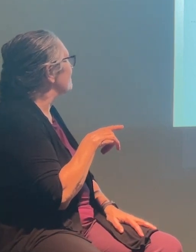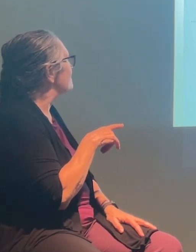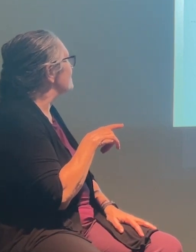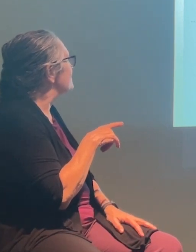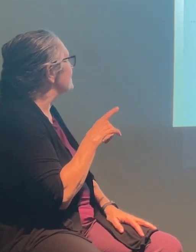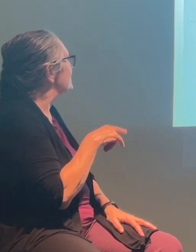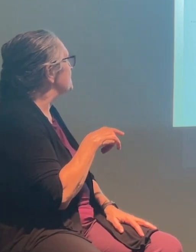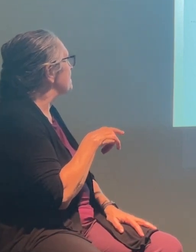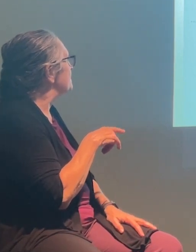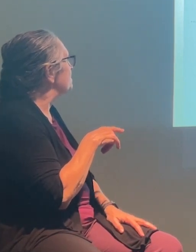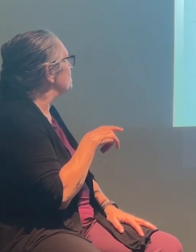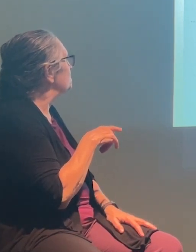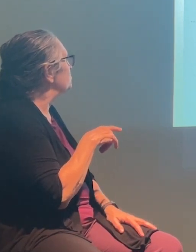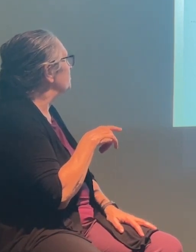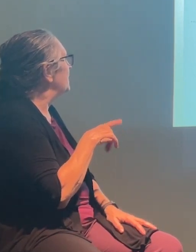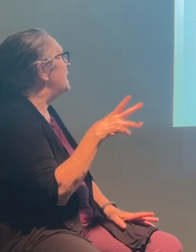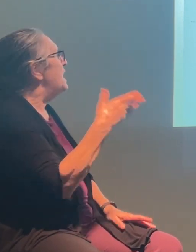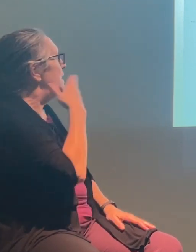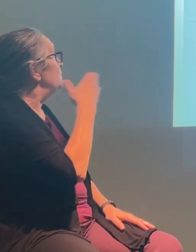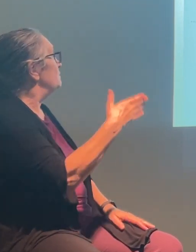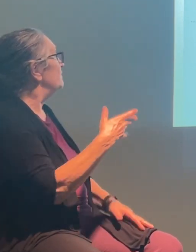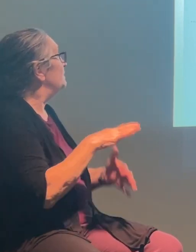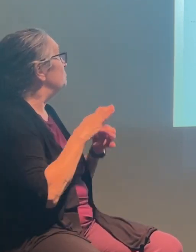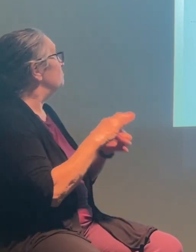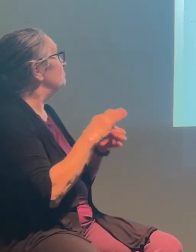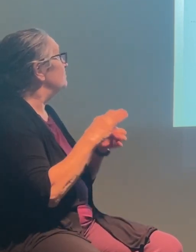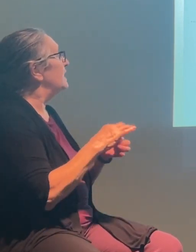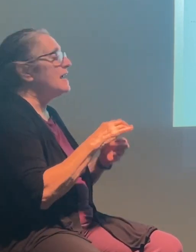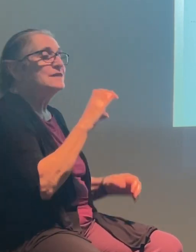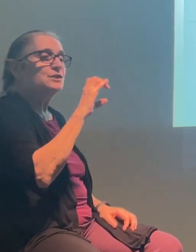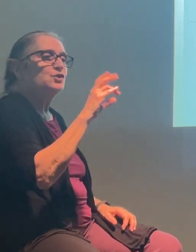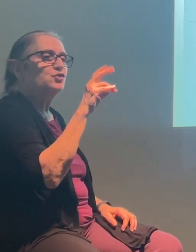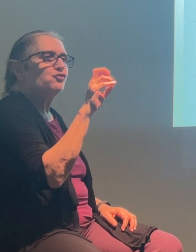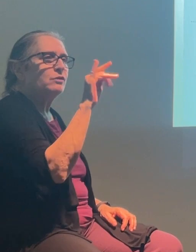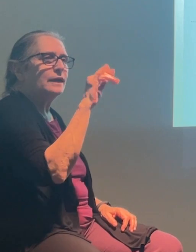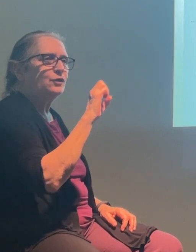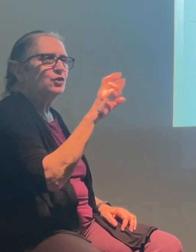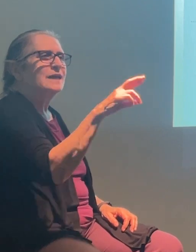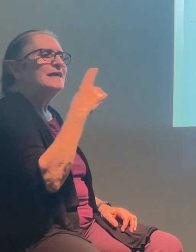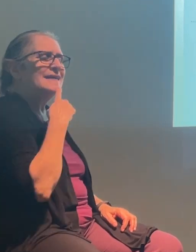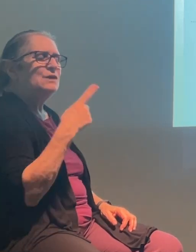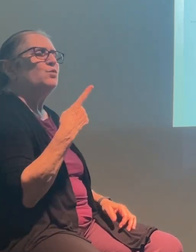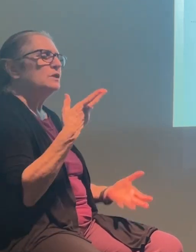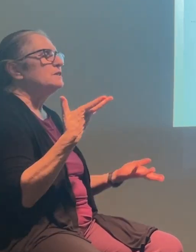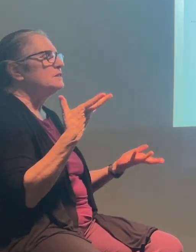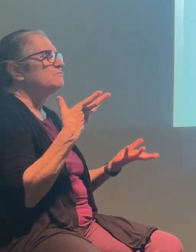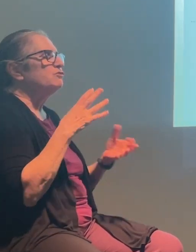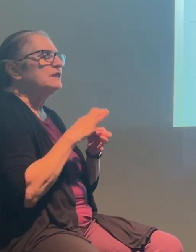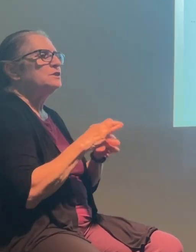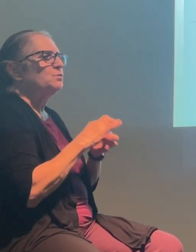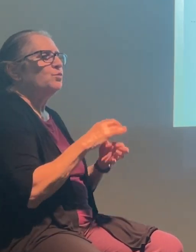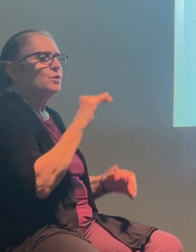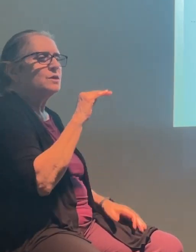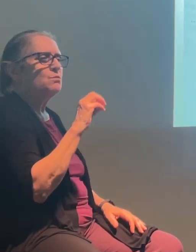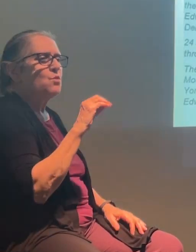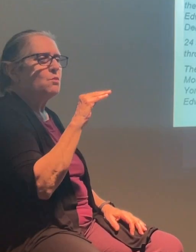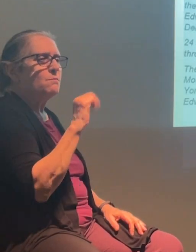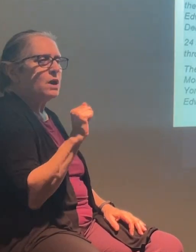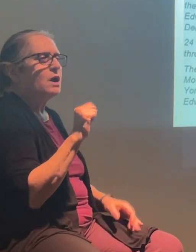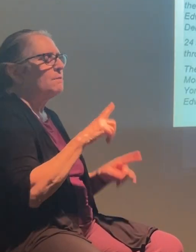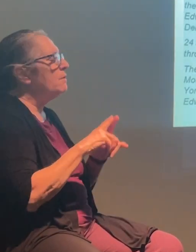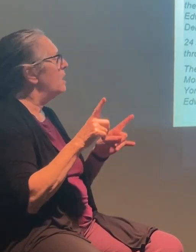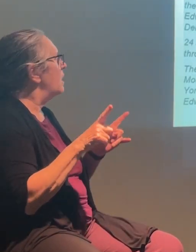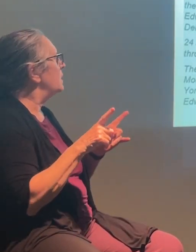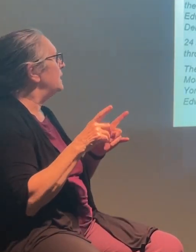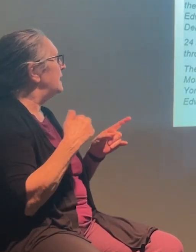very interesting man. He had already had a relationship with MoMA because of the war effort. You know, he showed some things before, but he had